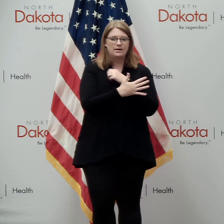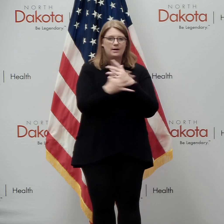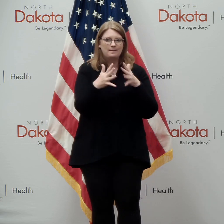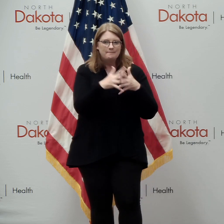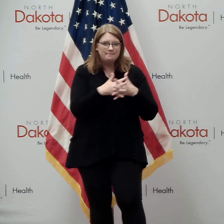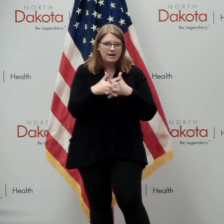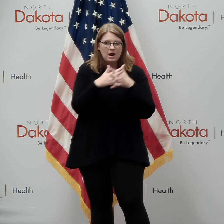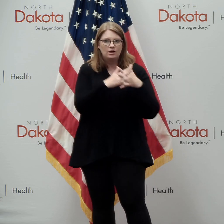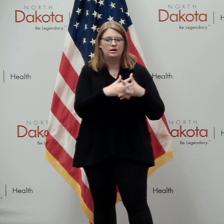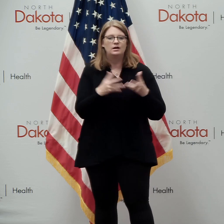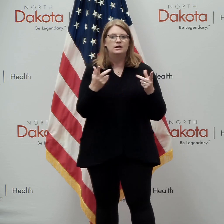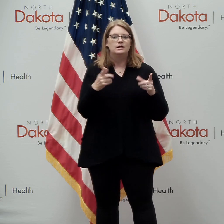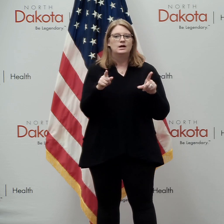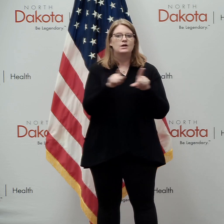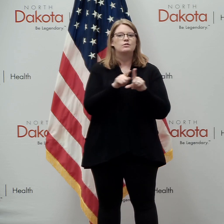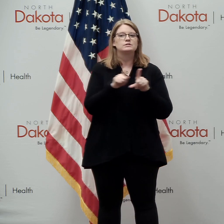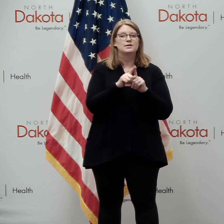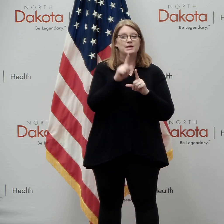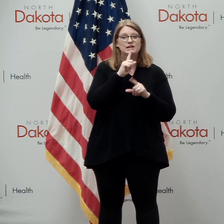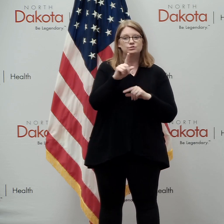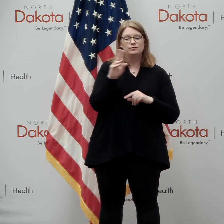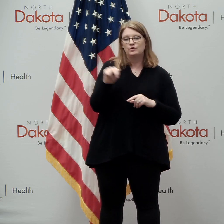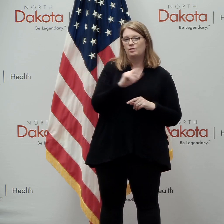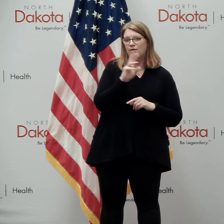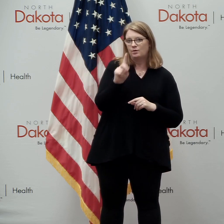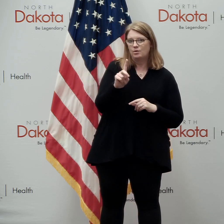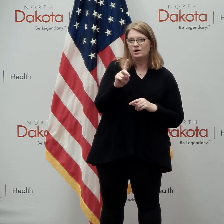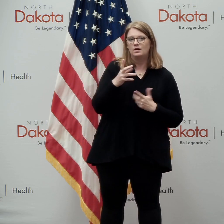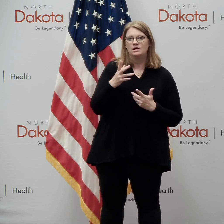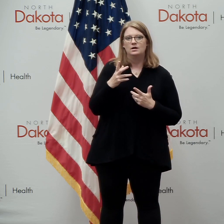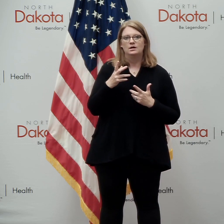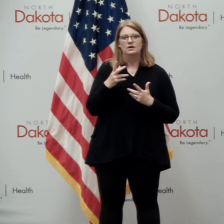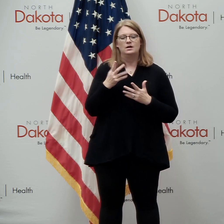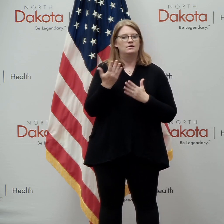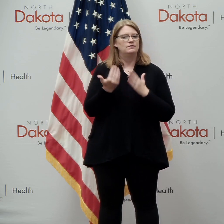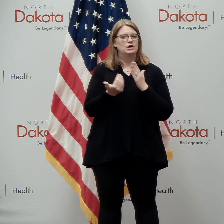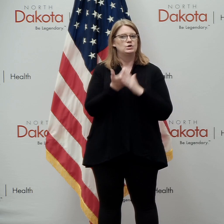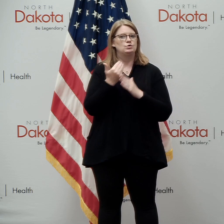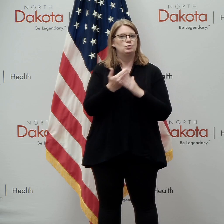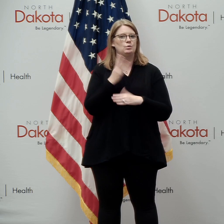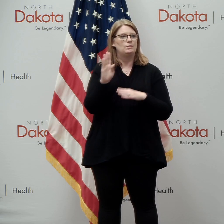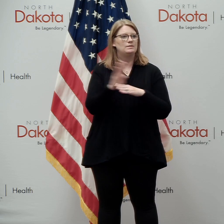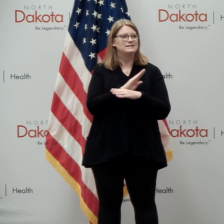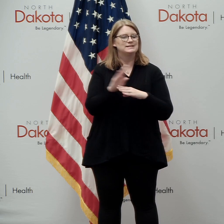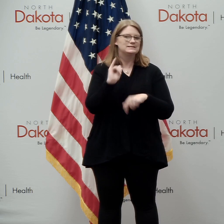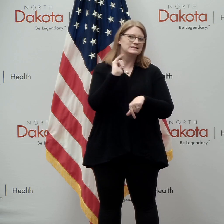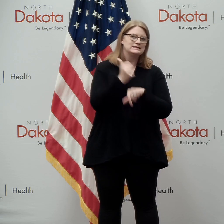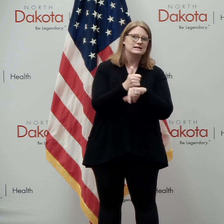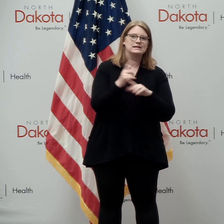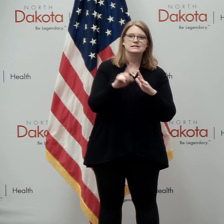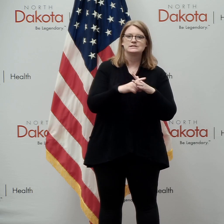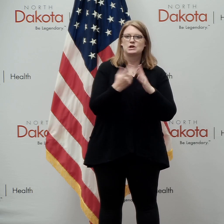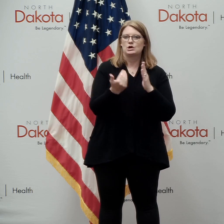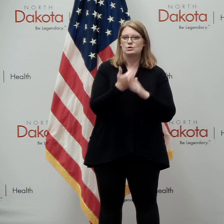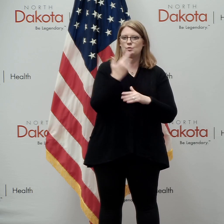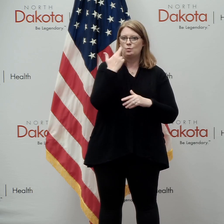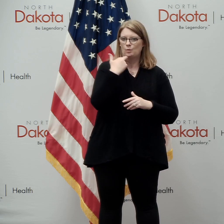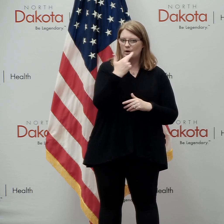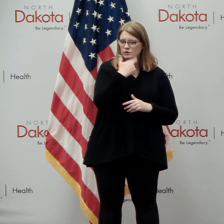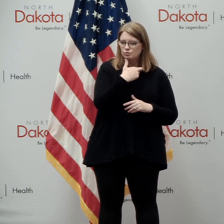I also believe it holds true for North Dakota, the most likely form of a new business is for someone to start a restaurant, and the most